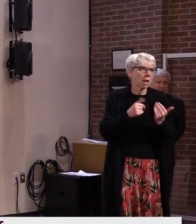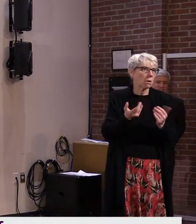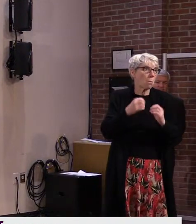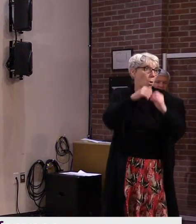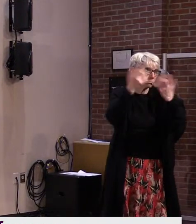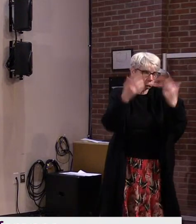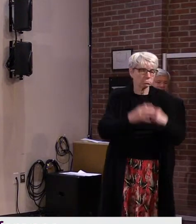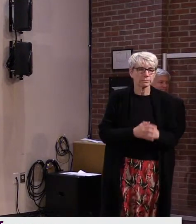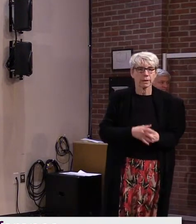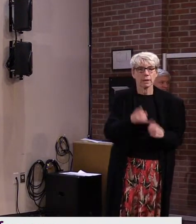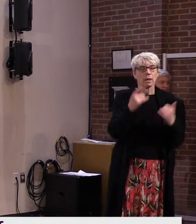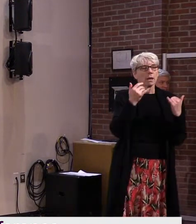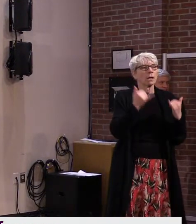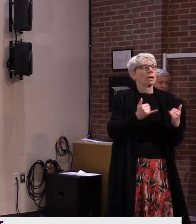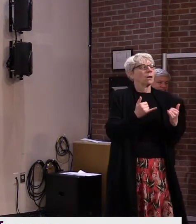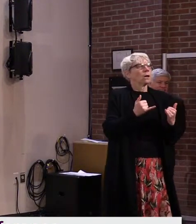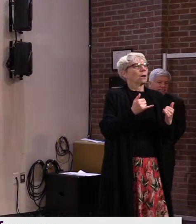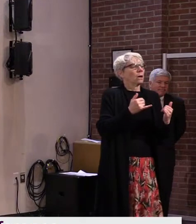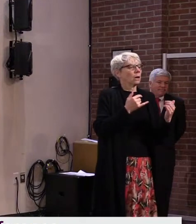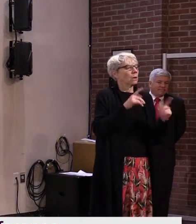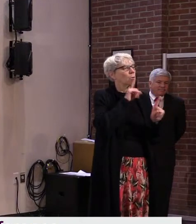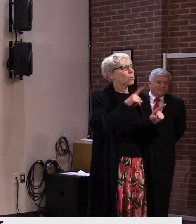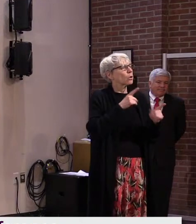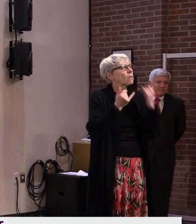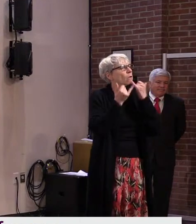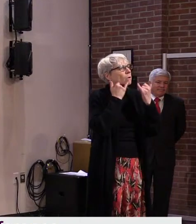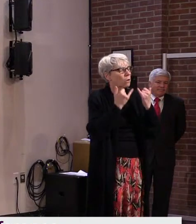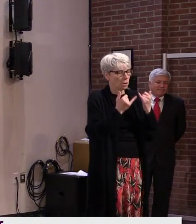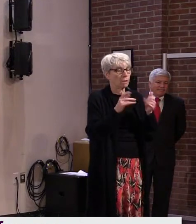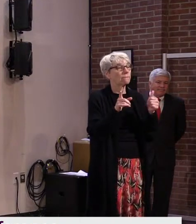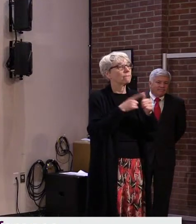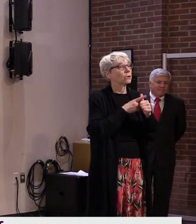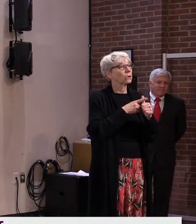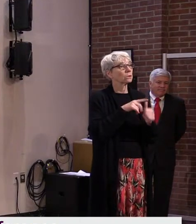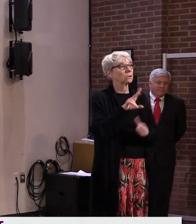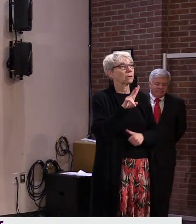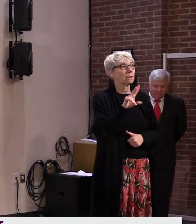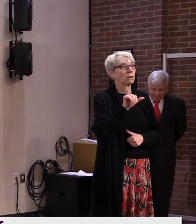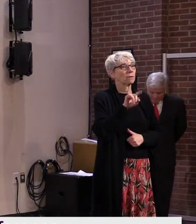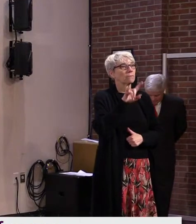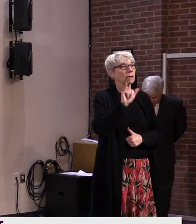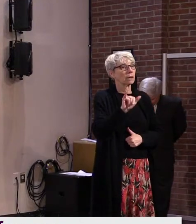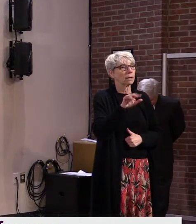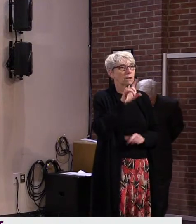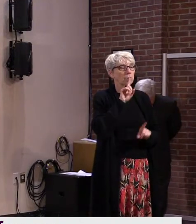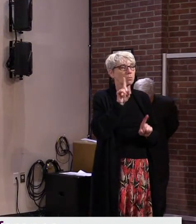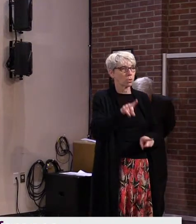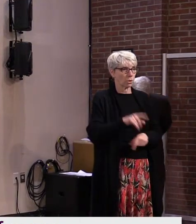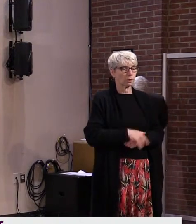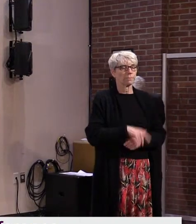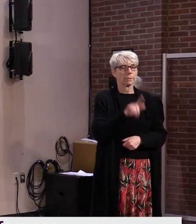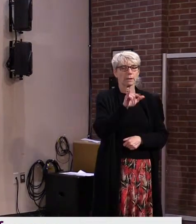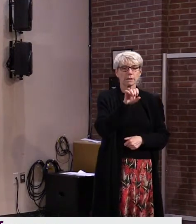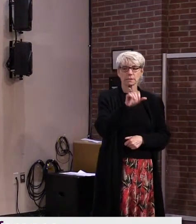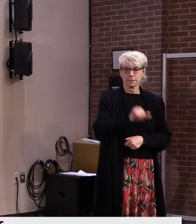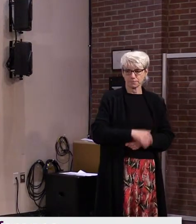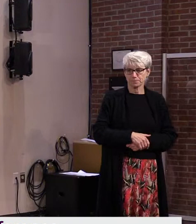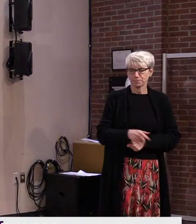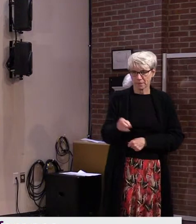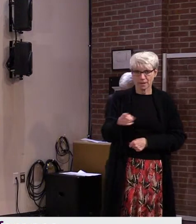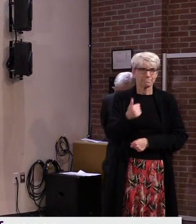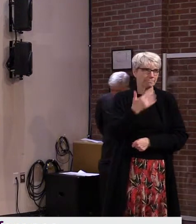All right, we'll go to the phones, starting with Lisa from the Valley Reporter. Thanks,